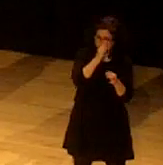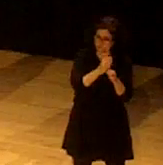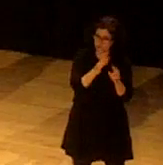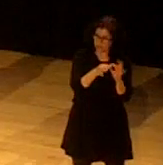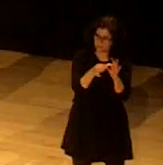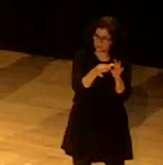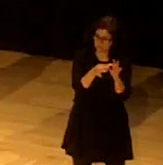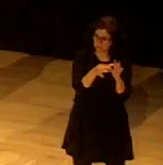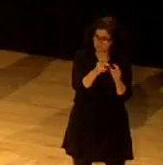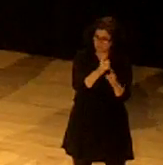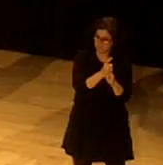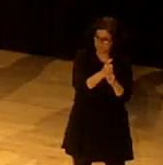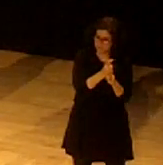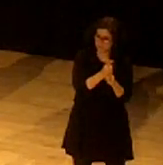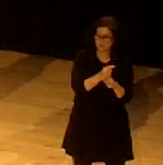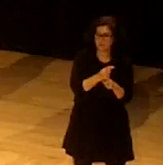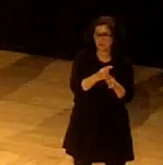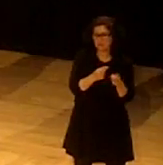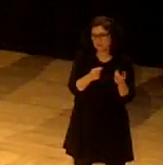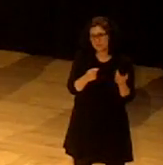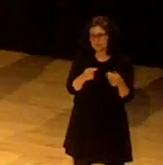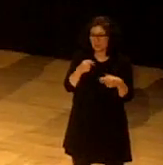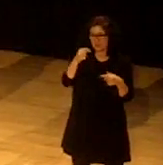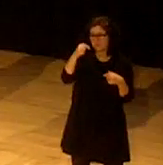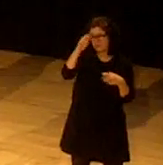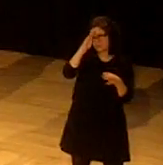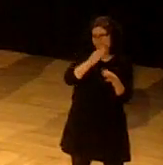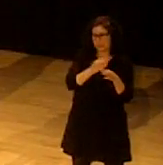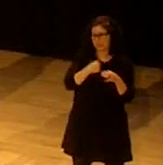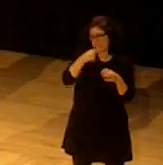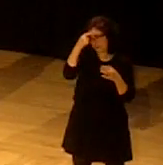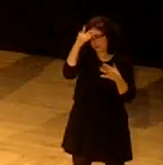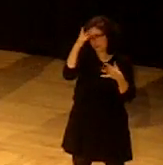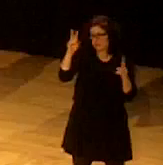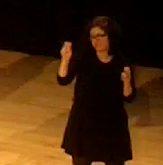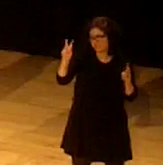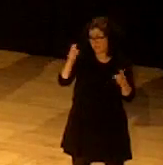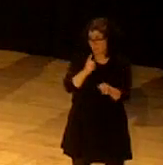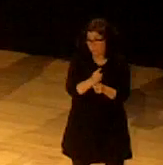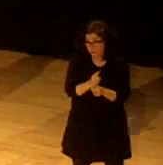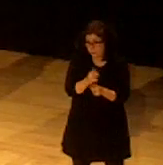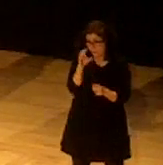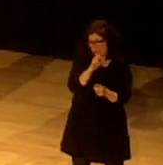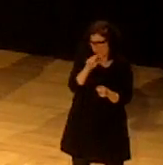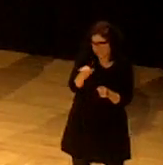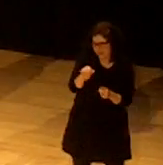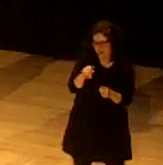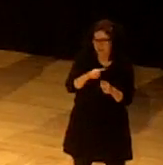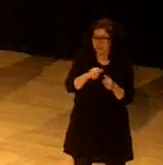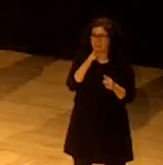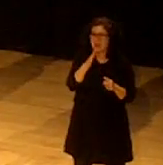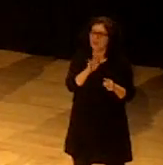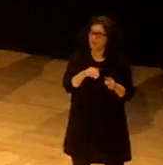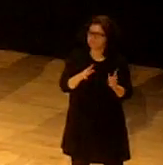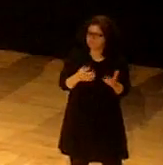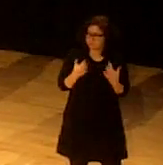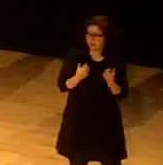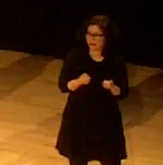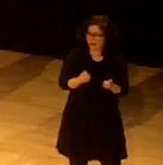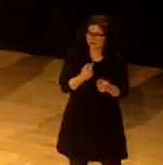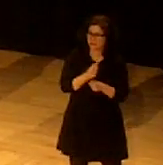in the film, we get the sense that the son's diagnosed with a mental illness, but the mom's, you know,